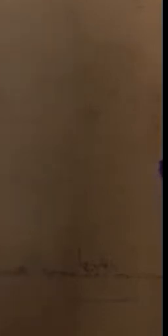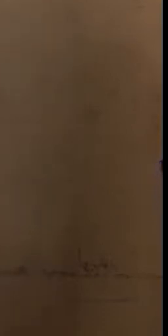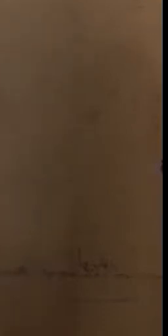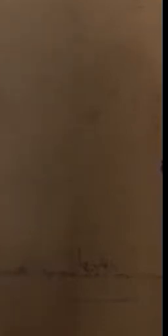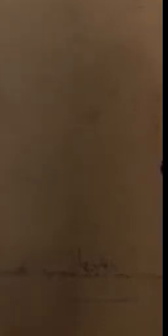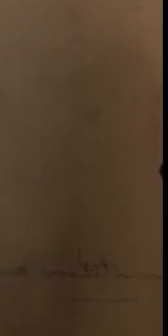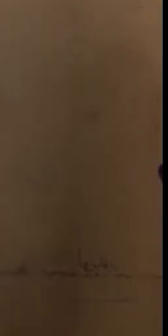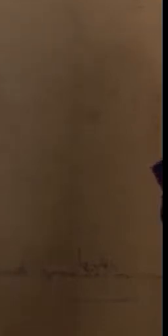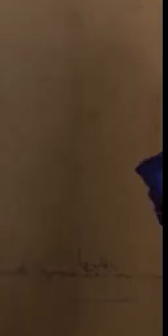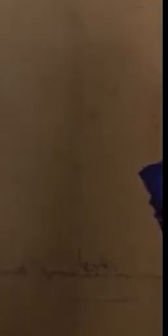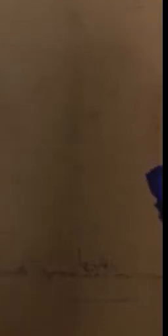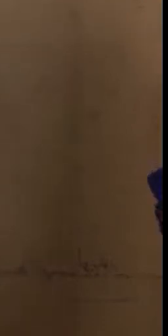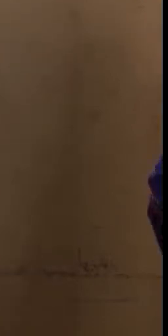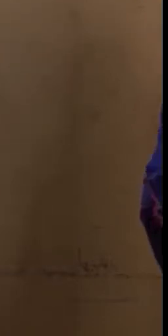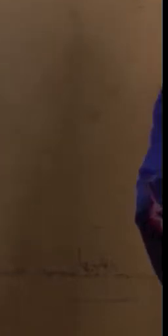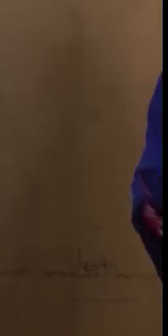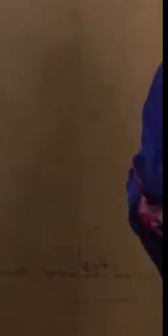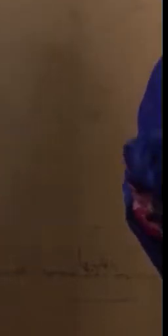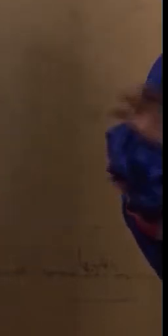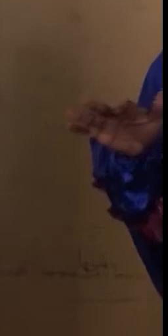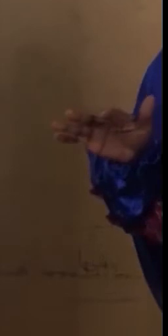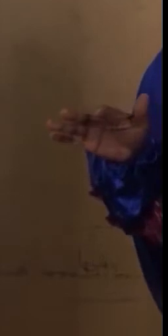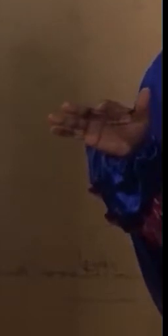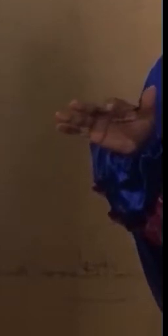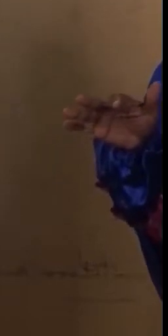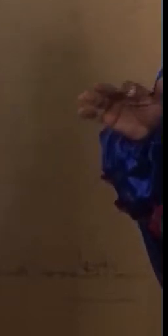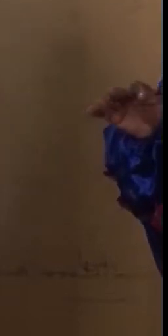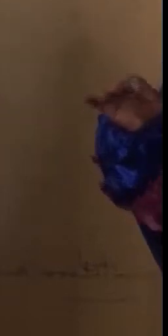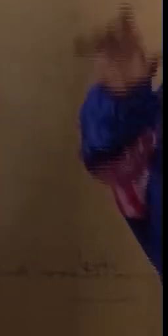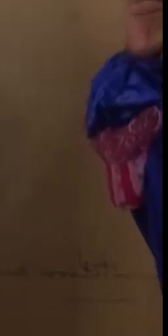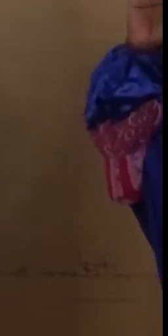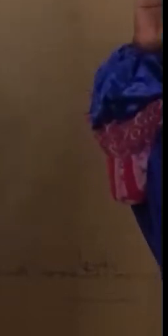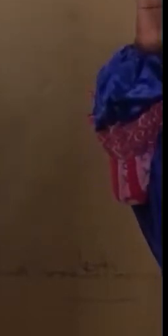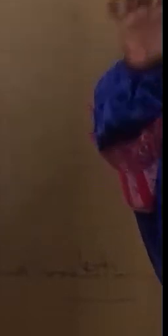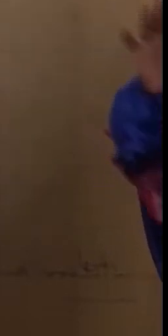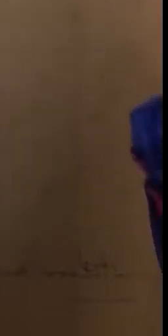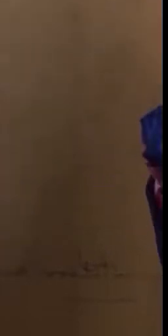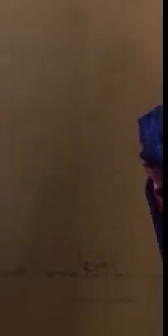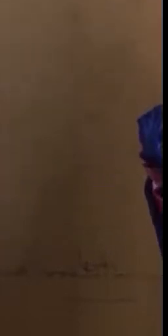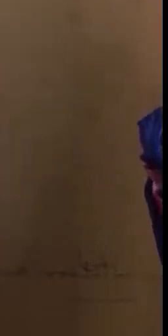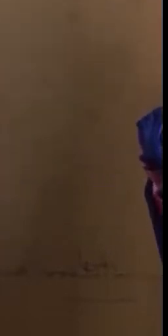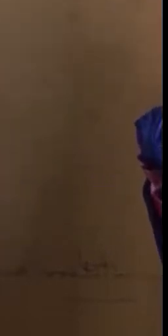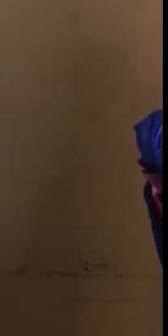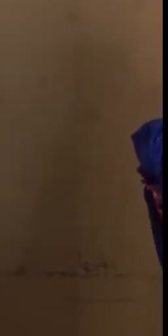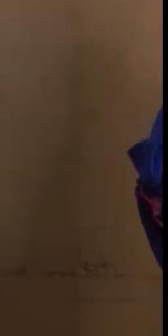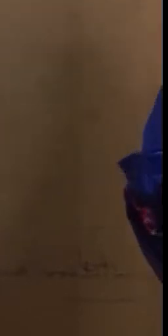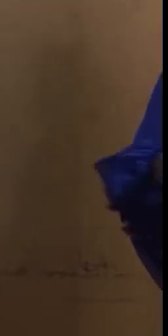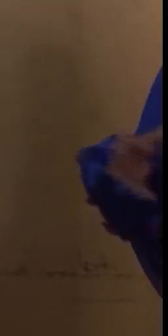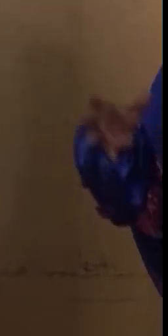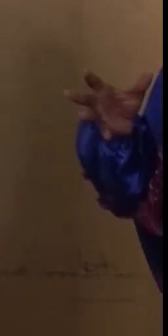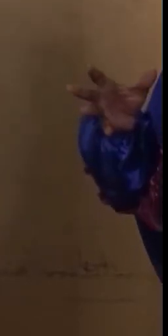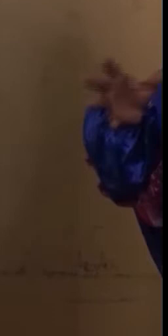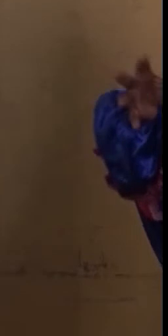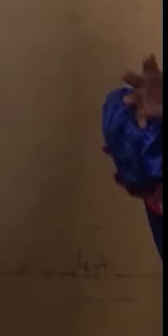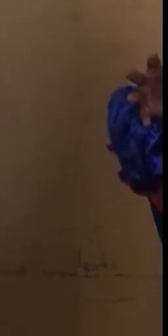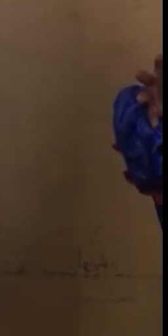and disease. Why? Because water is not left stagnant. Unlike the first system, which is the surface irrigation, whereby the water flows